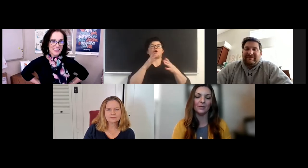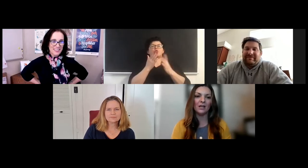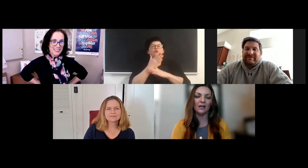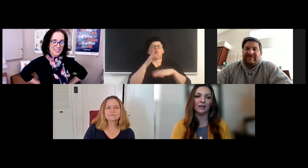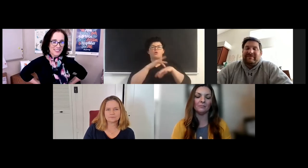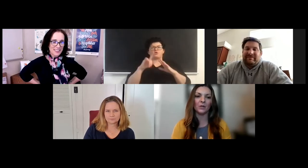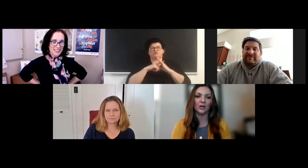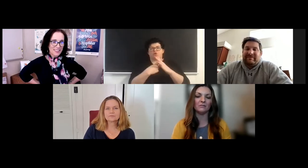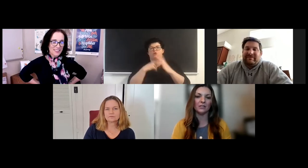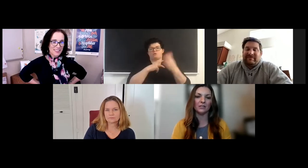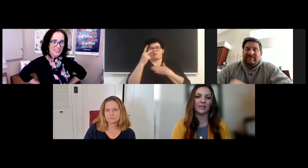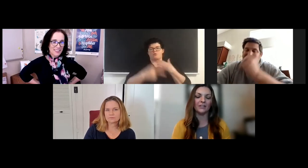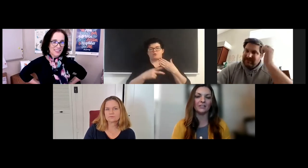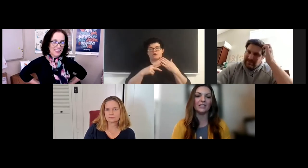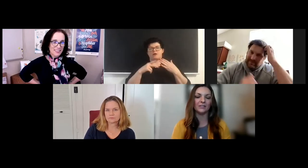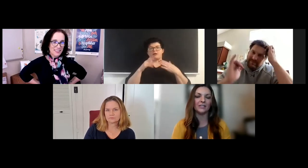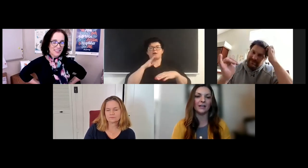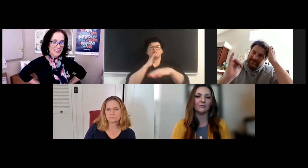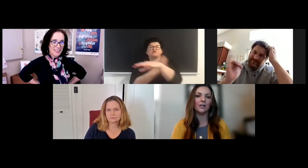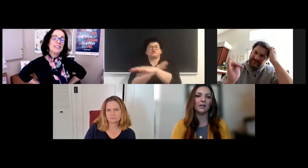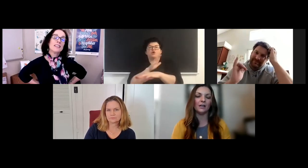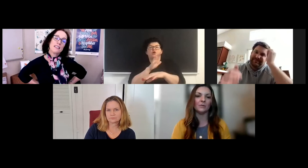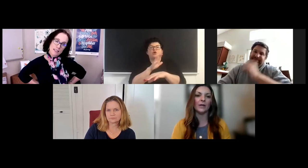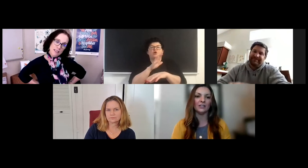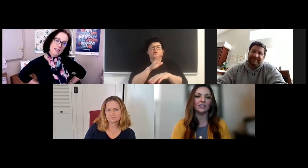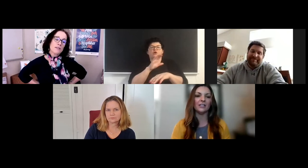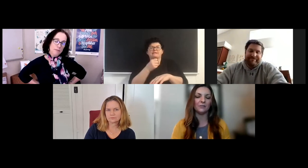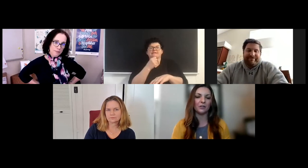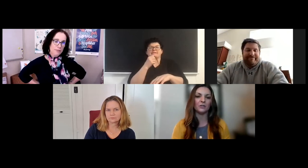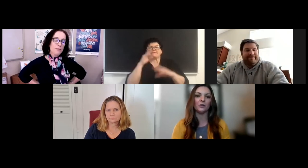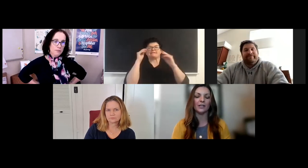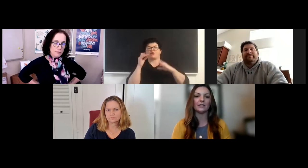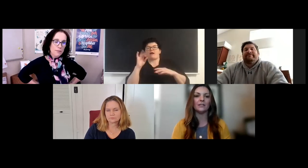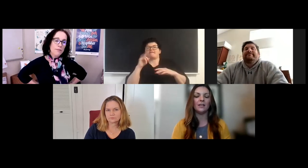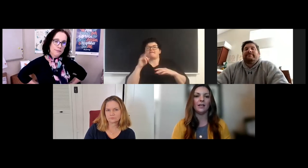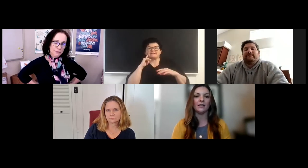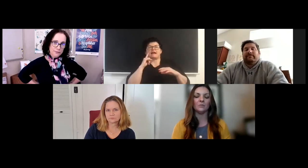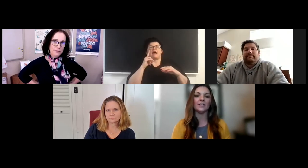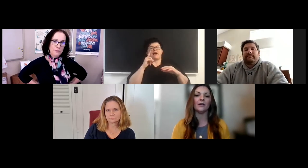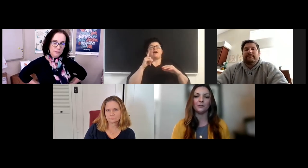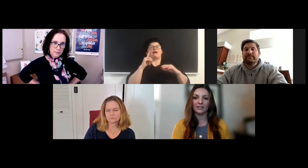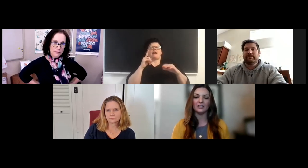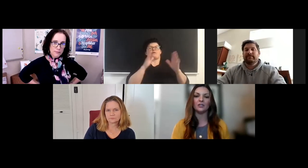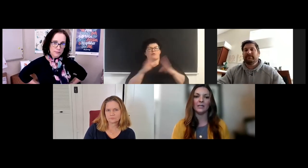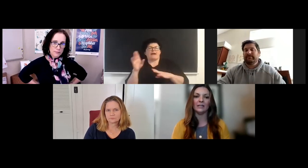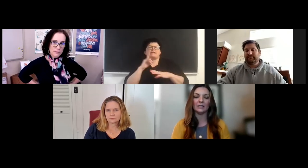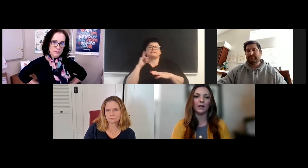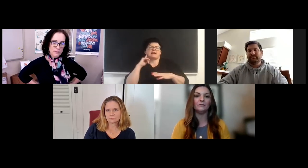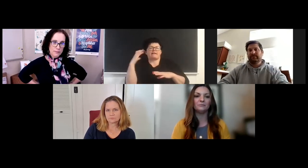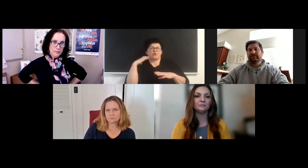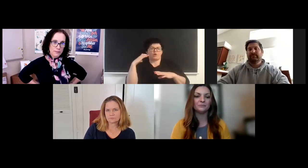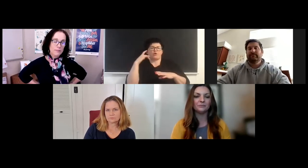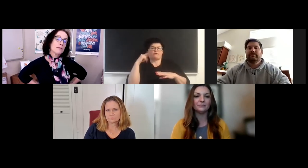program. My daughter's teacher of the deaf arranged the deaf coach for us and was there for the initial meeting as